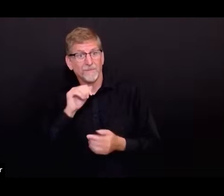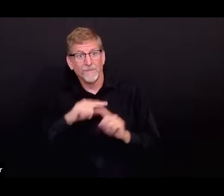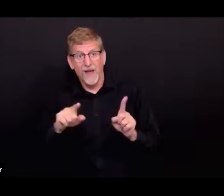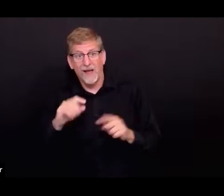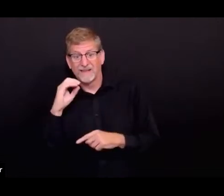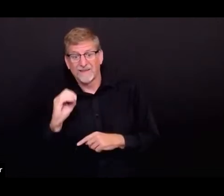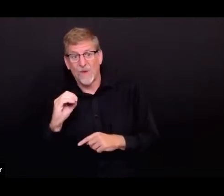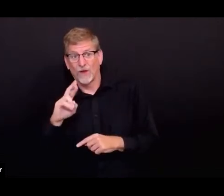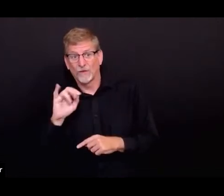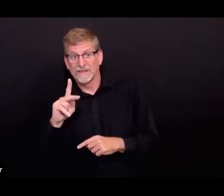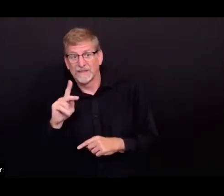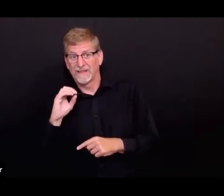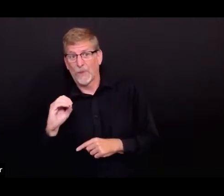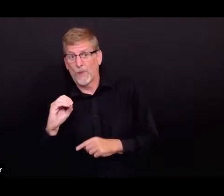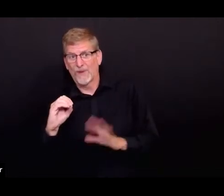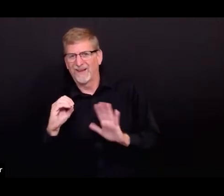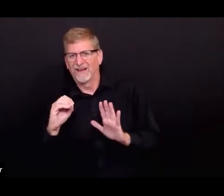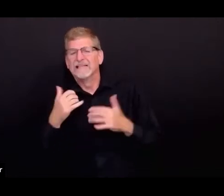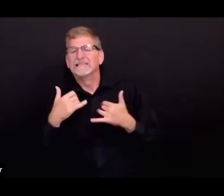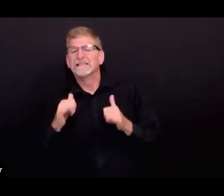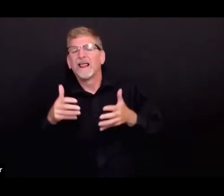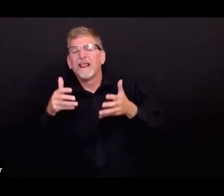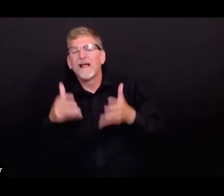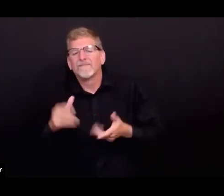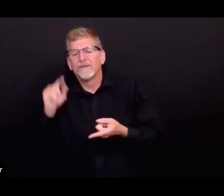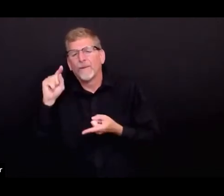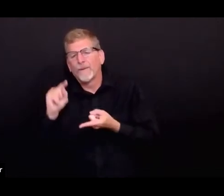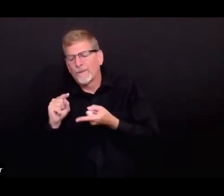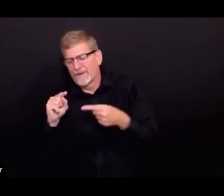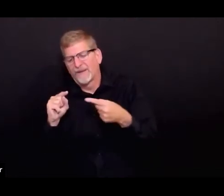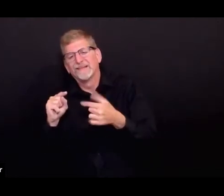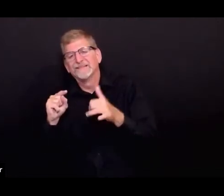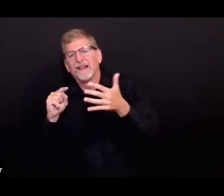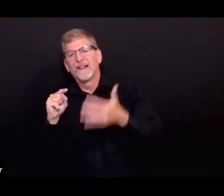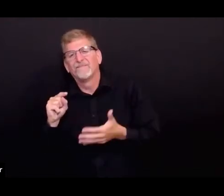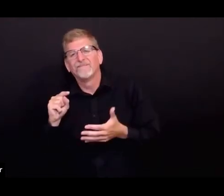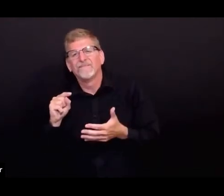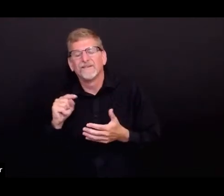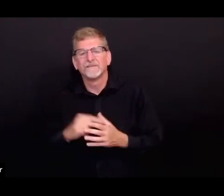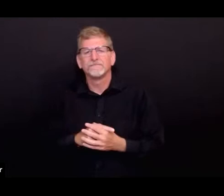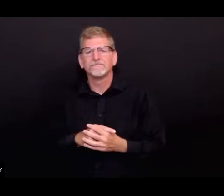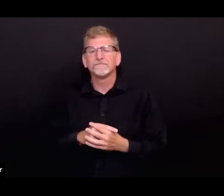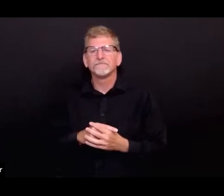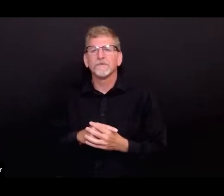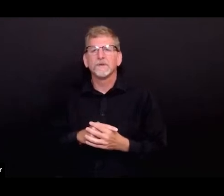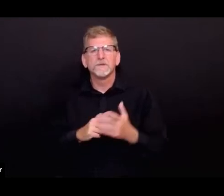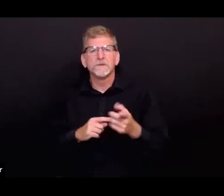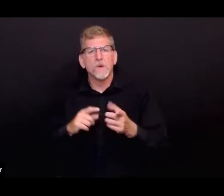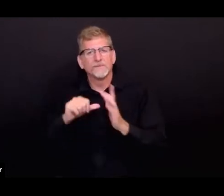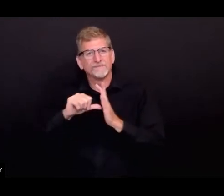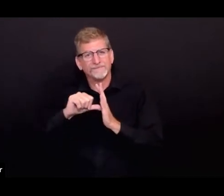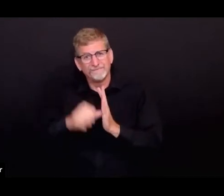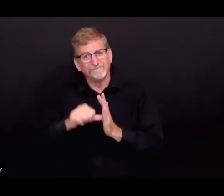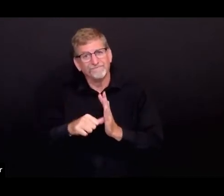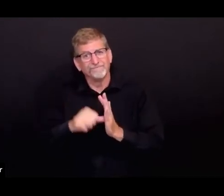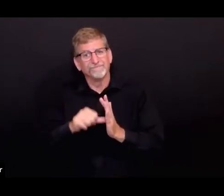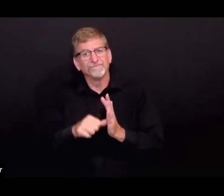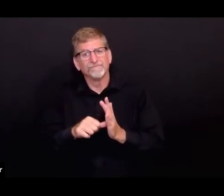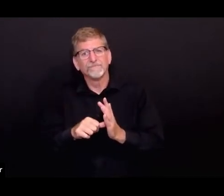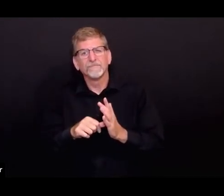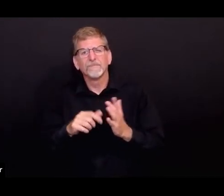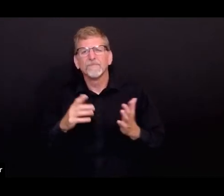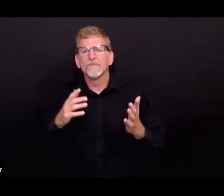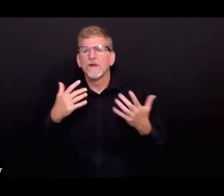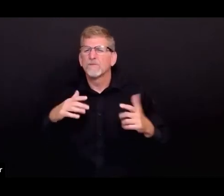really careful. And I think we can say with confidence that the large extended families coming